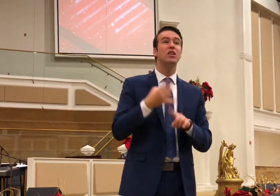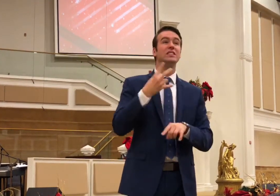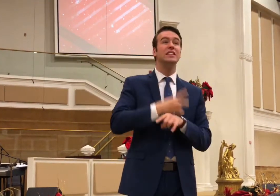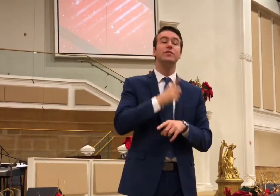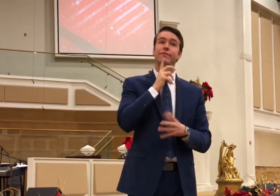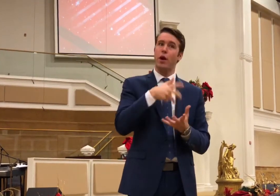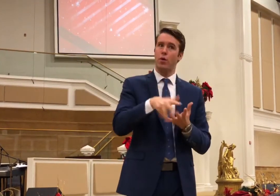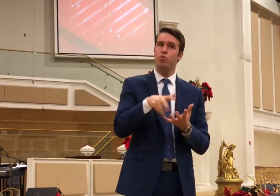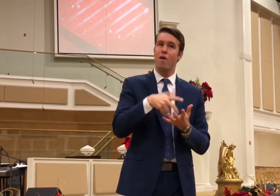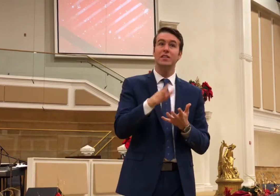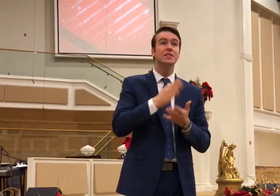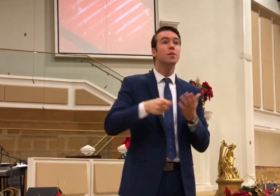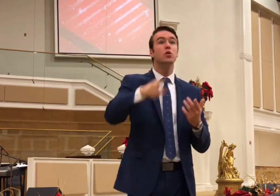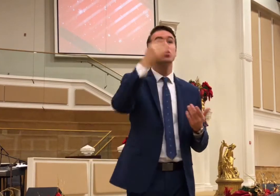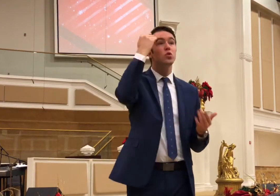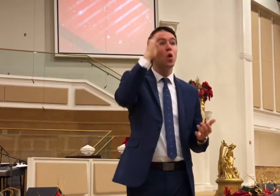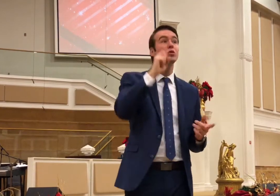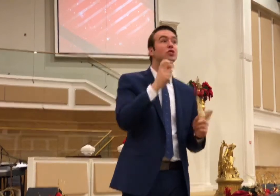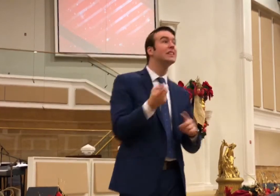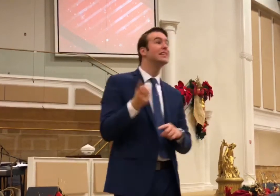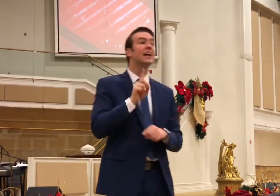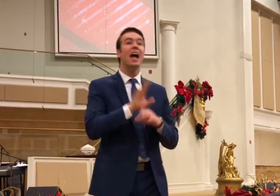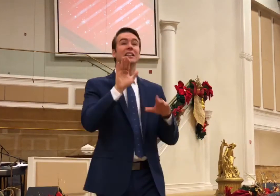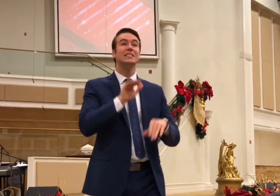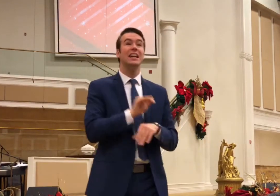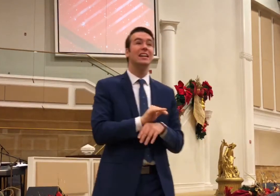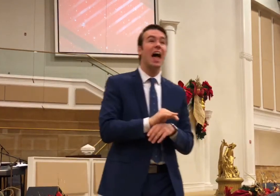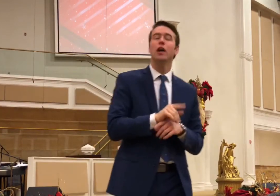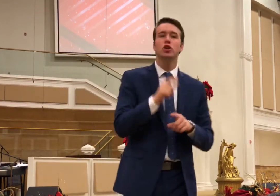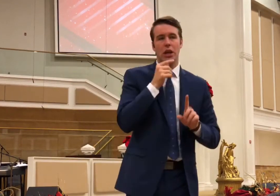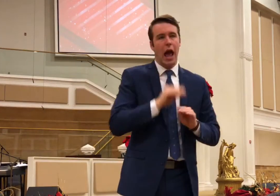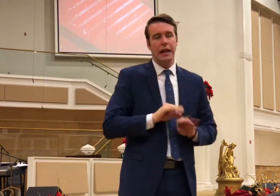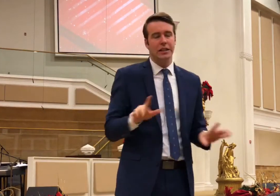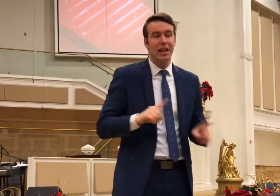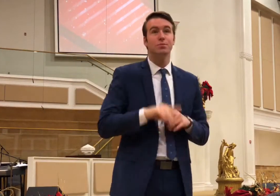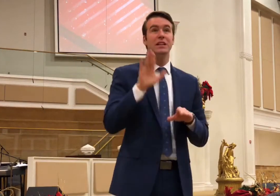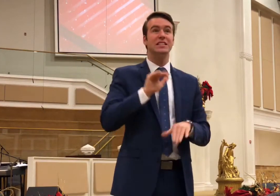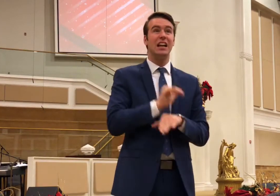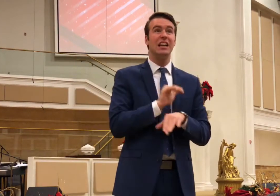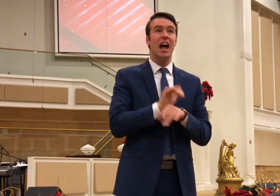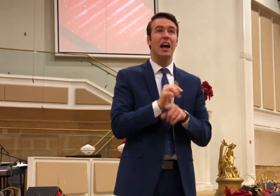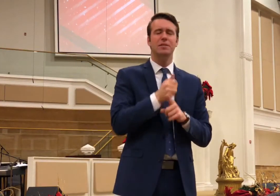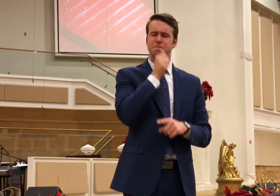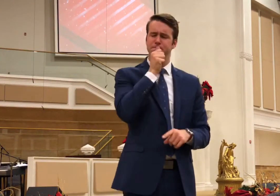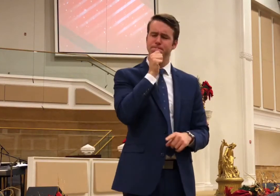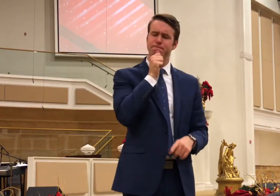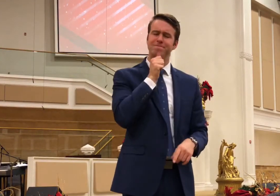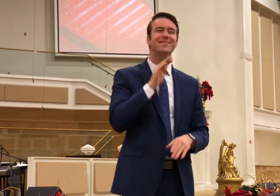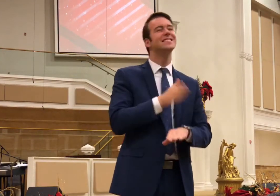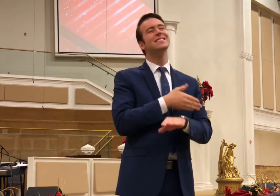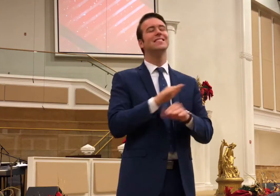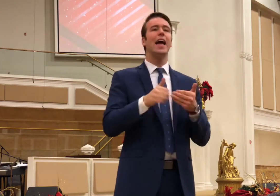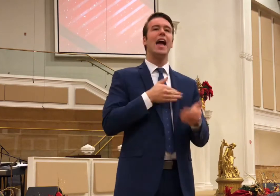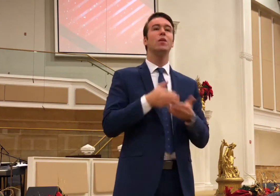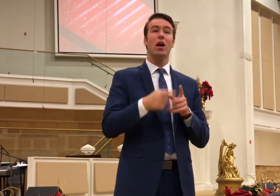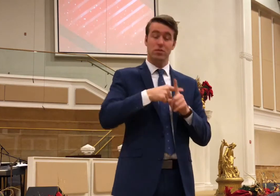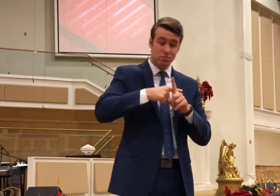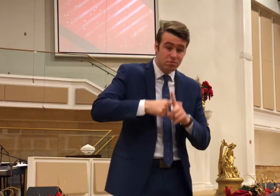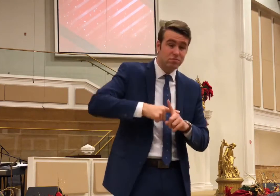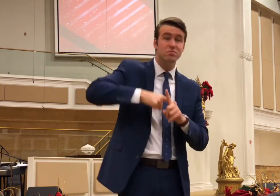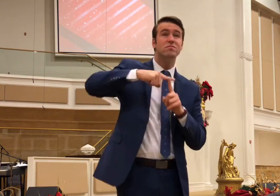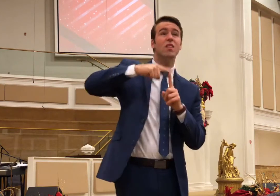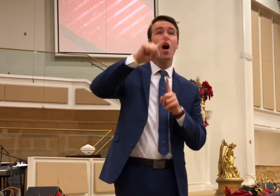very rough. Some of y'all didn't know it. She was singing Sunday night. She's not contagious, but it's been very, very bad. Extreme headaches and fever.